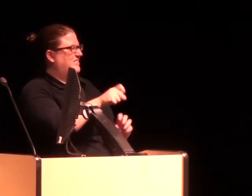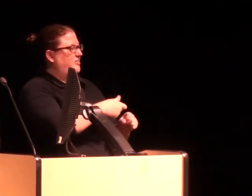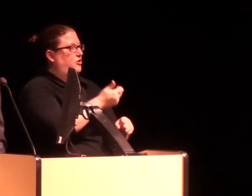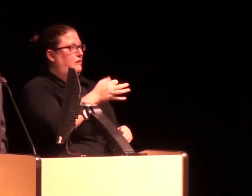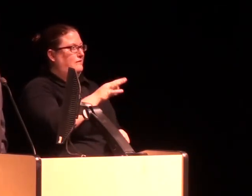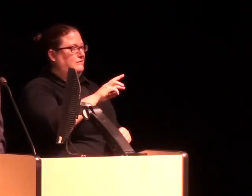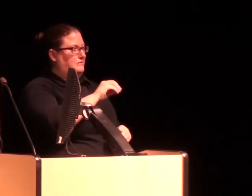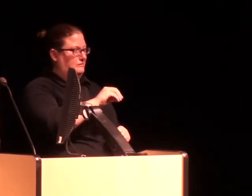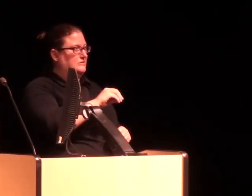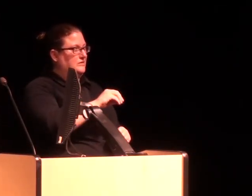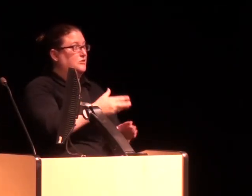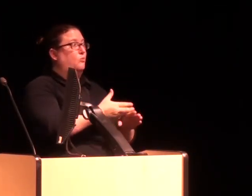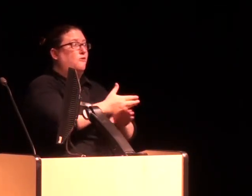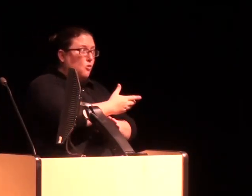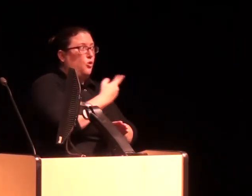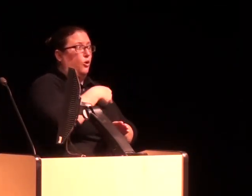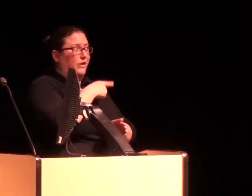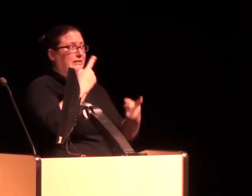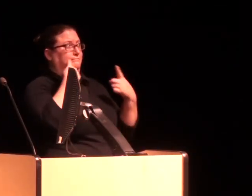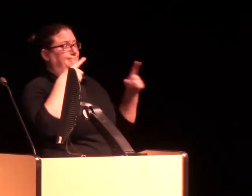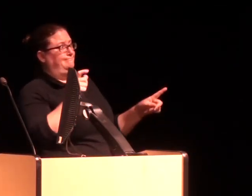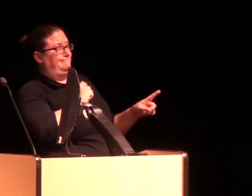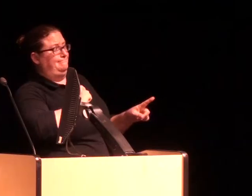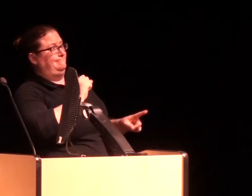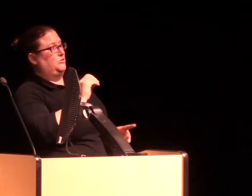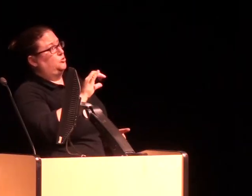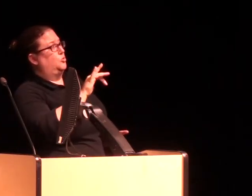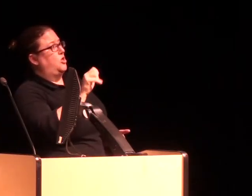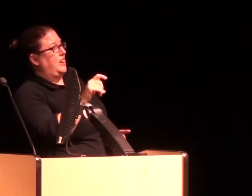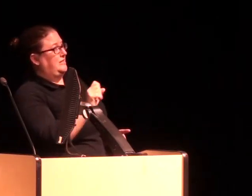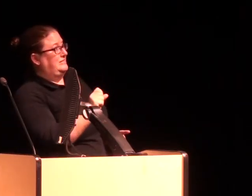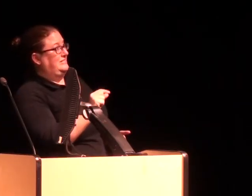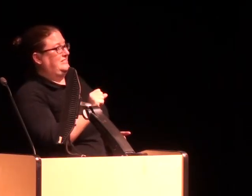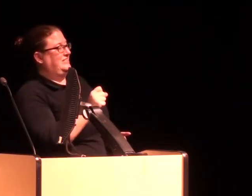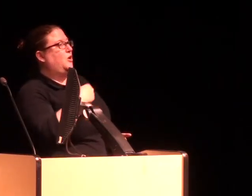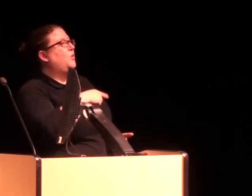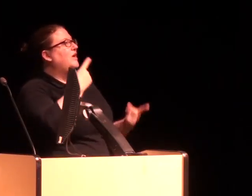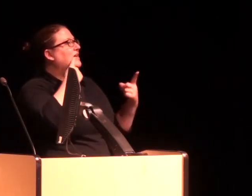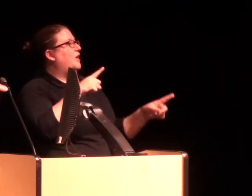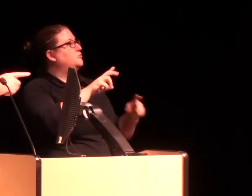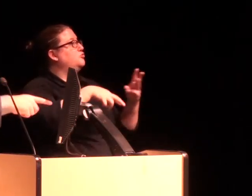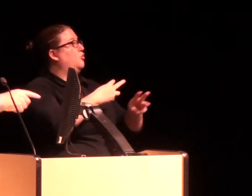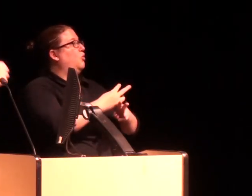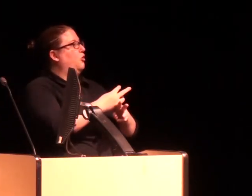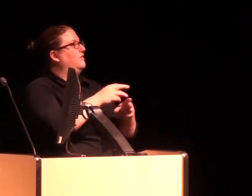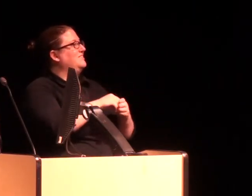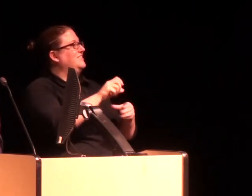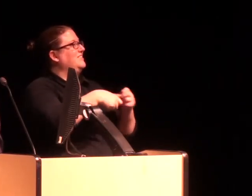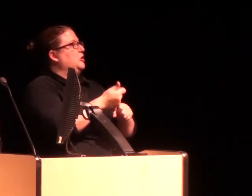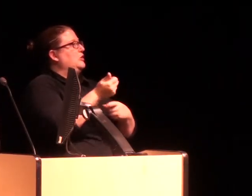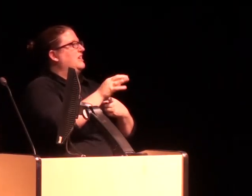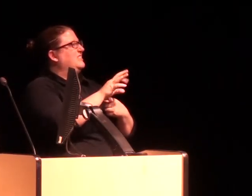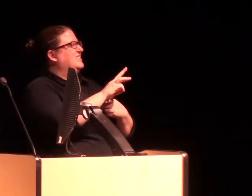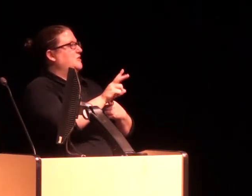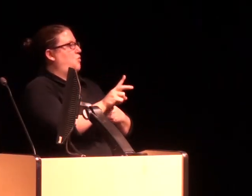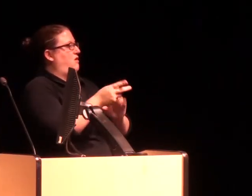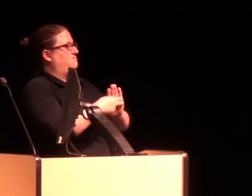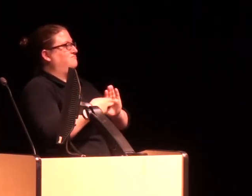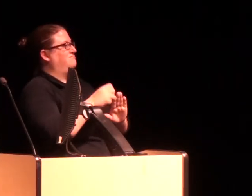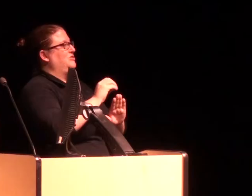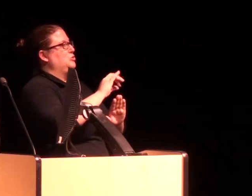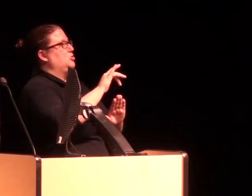we said that we were socialists, because we announced to the world that we were socialists in 1961. And this document was